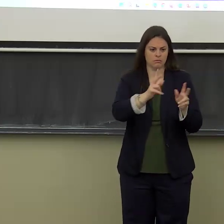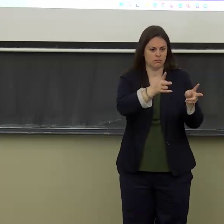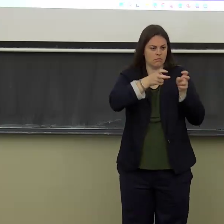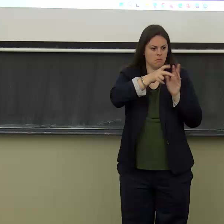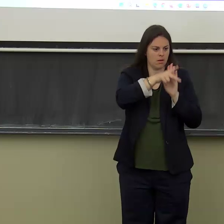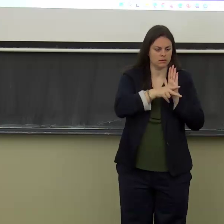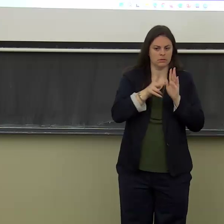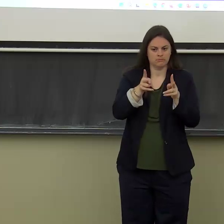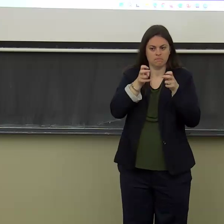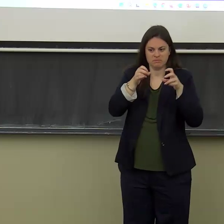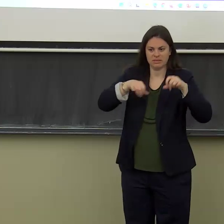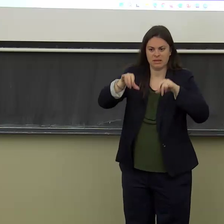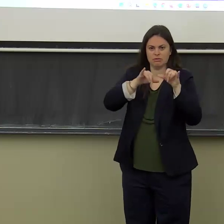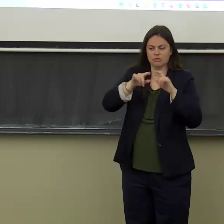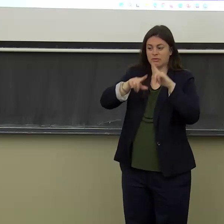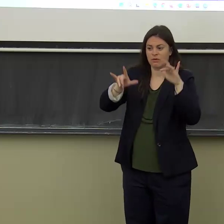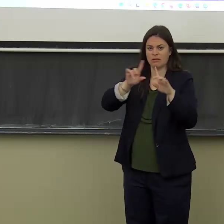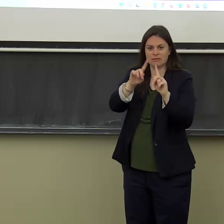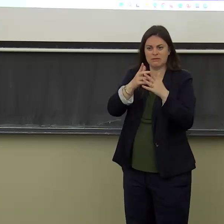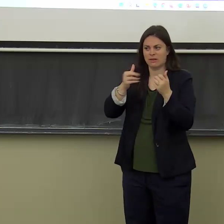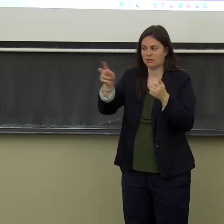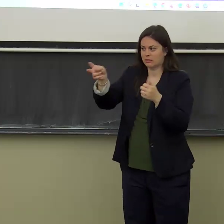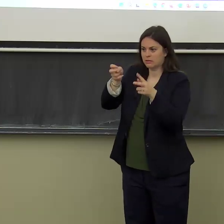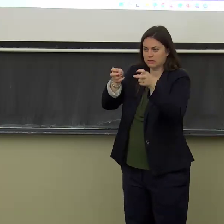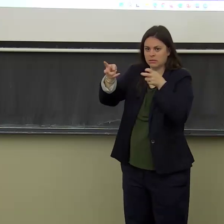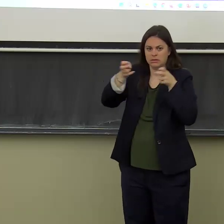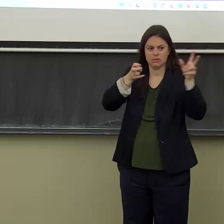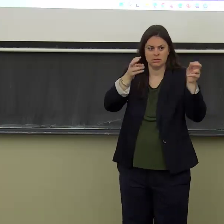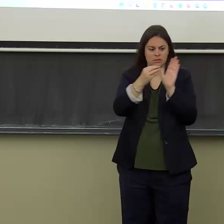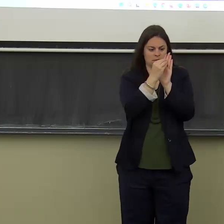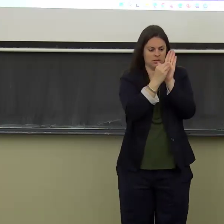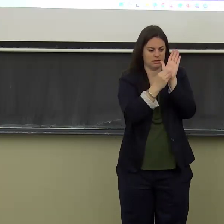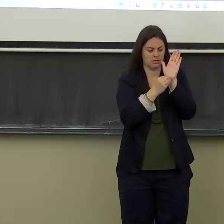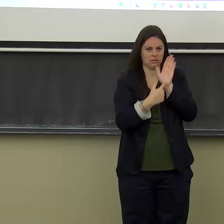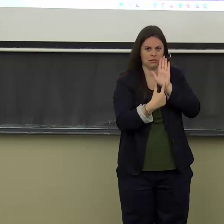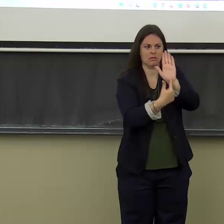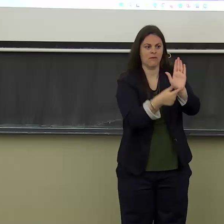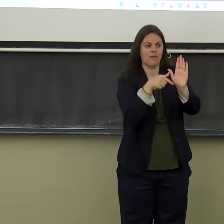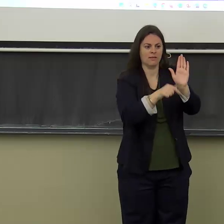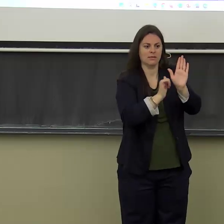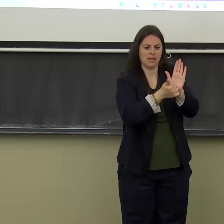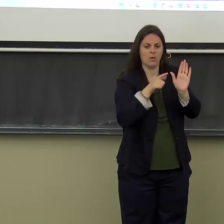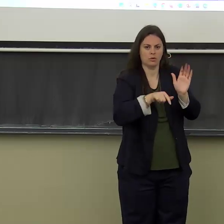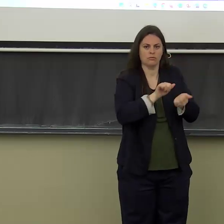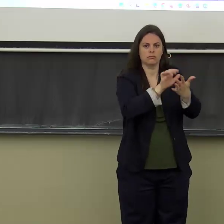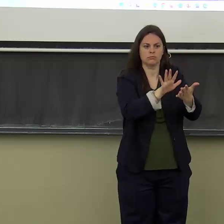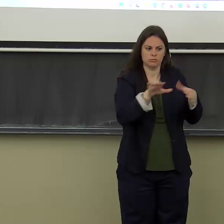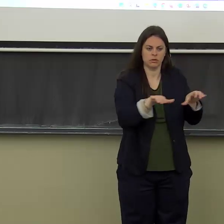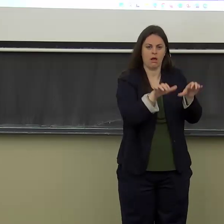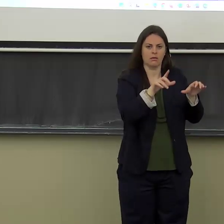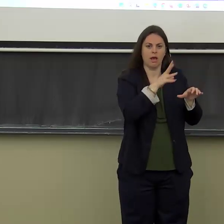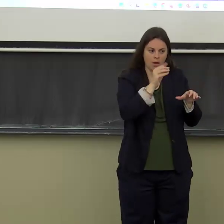can use a variety of different things to say this is how it should be, and there will be agreement. But